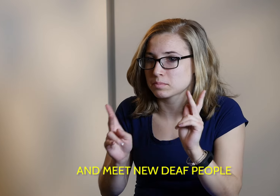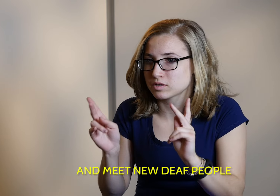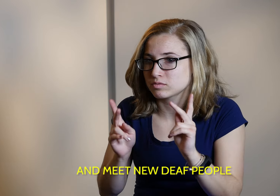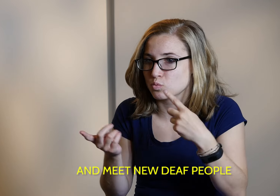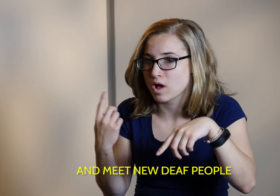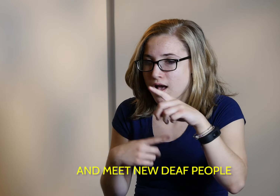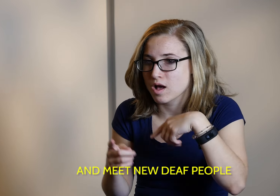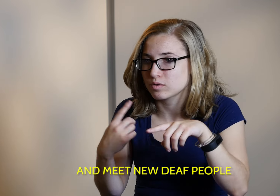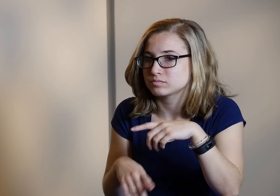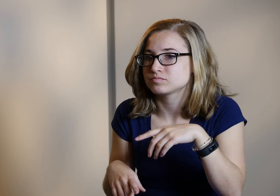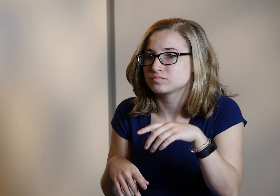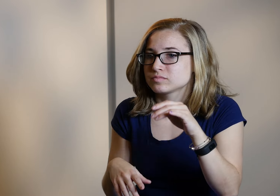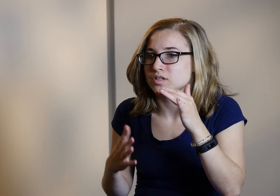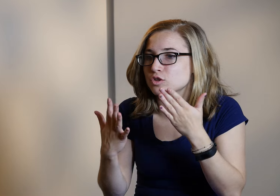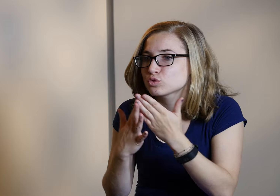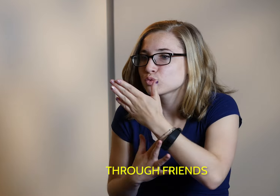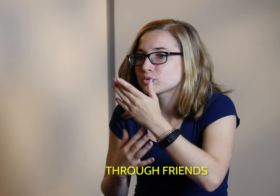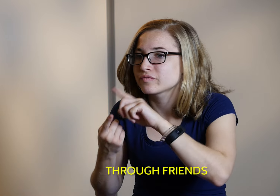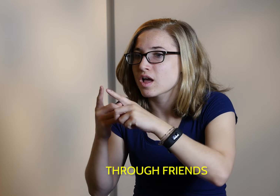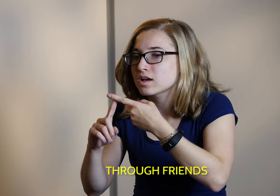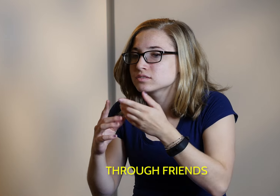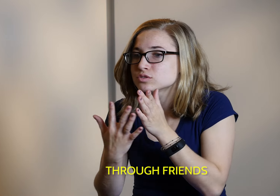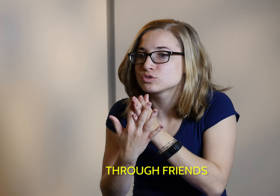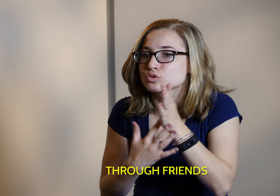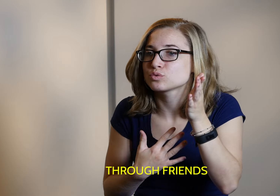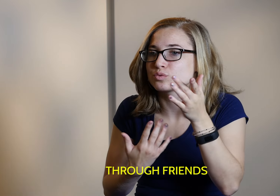meet new deaf people through friends,